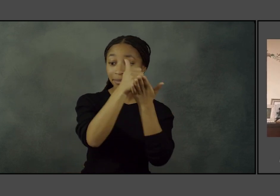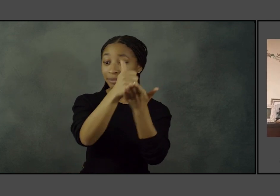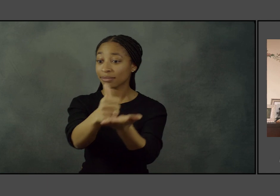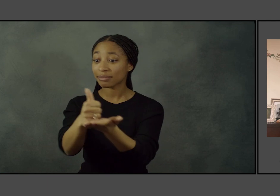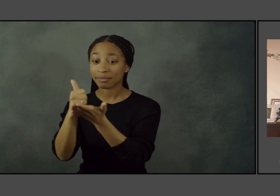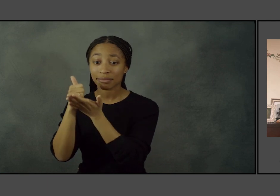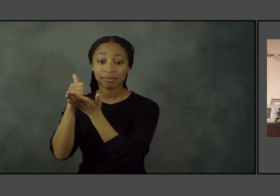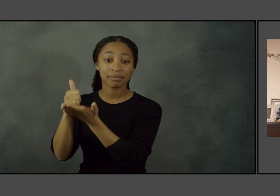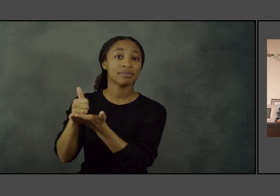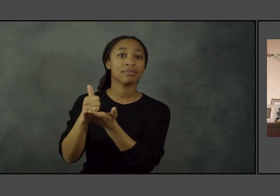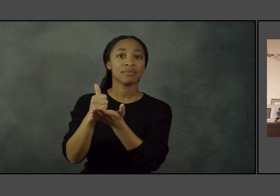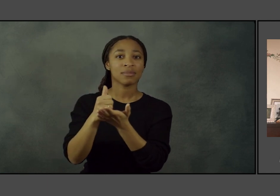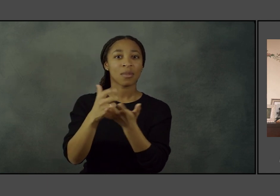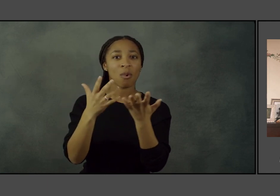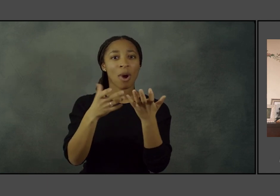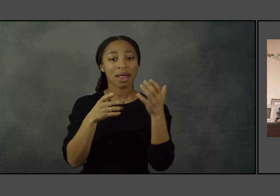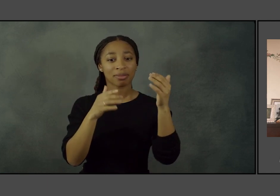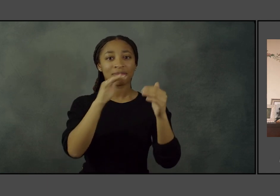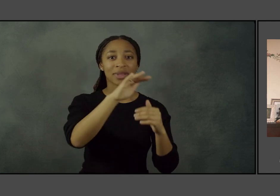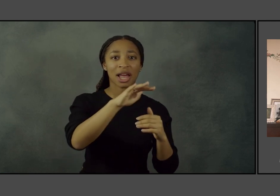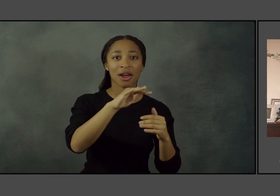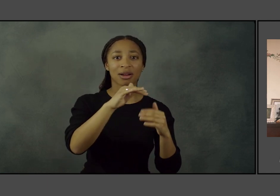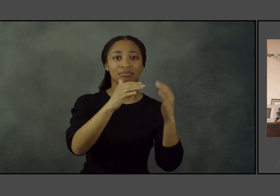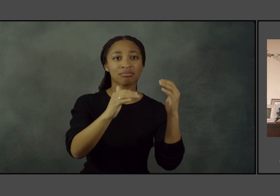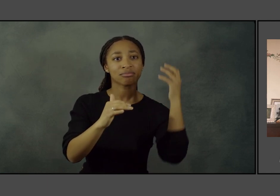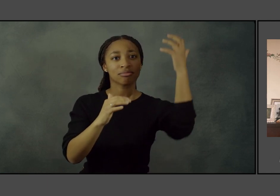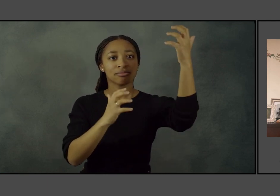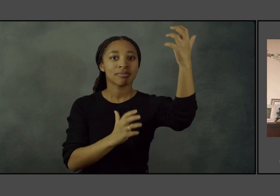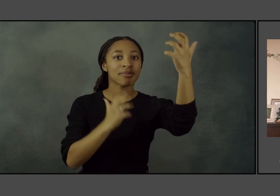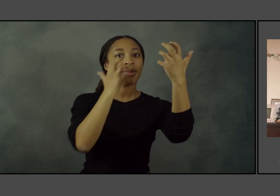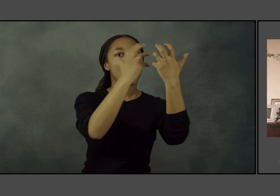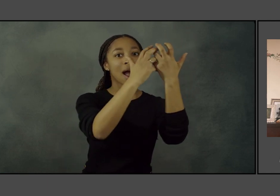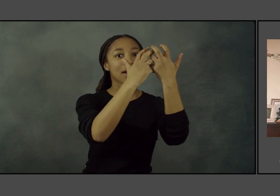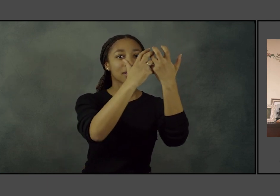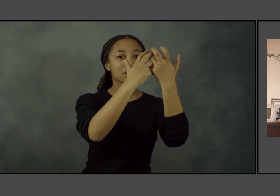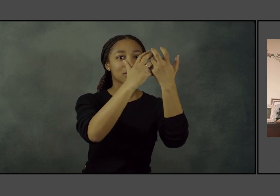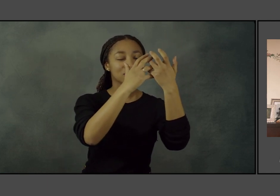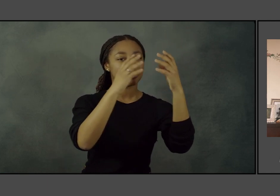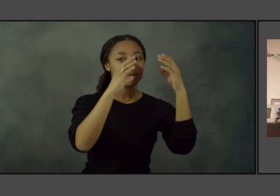highest level or to their next level. Um, so yeah,